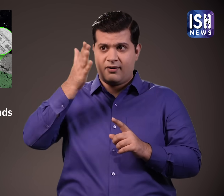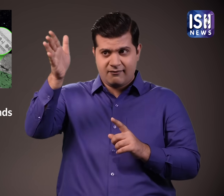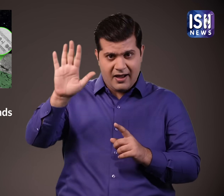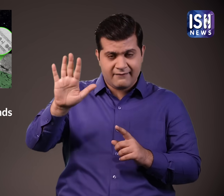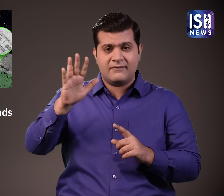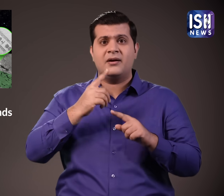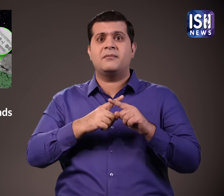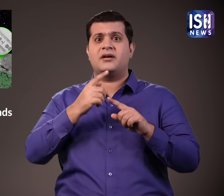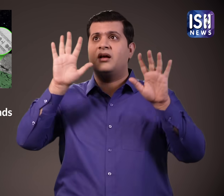ISRO.